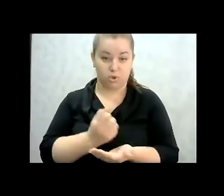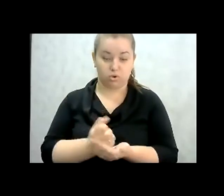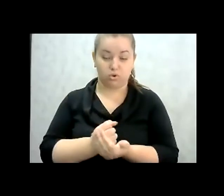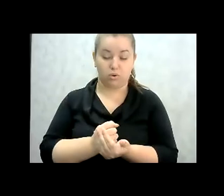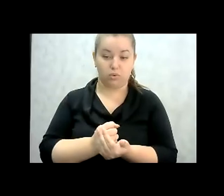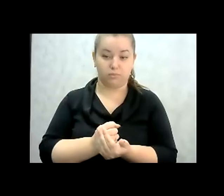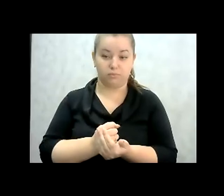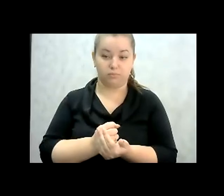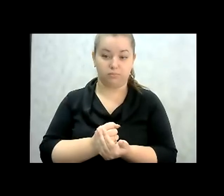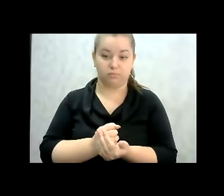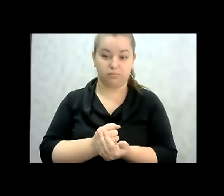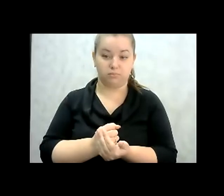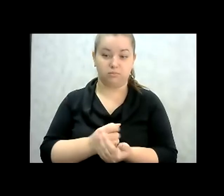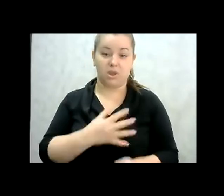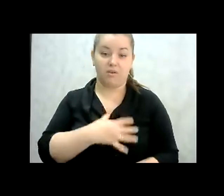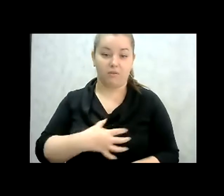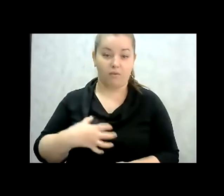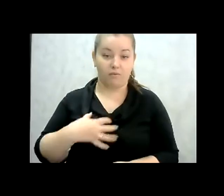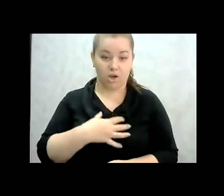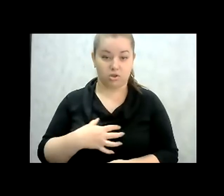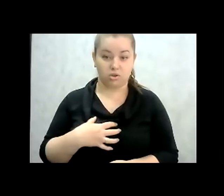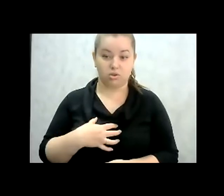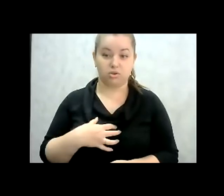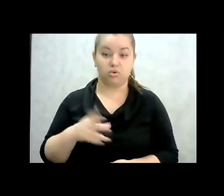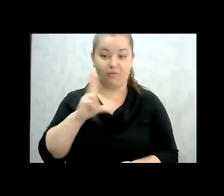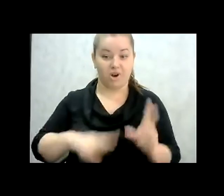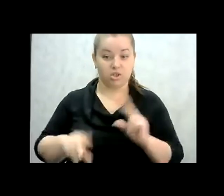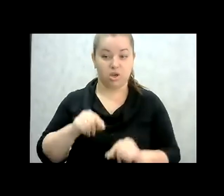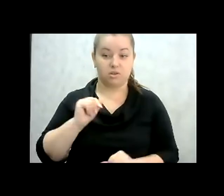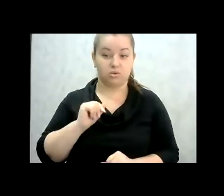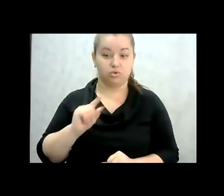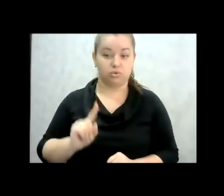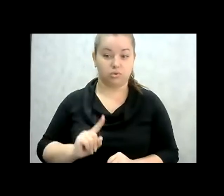our work will prove successful.